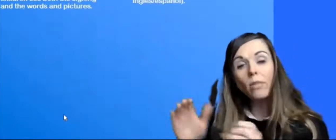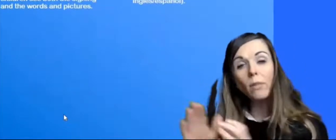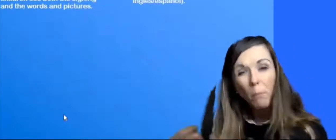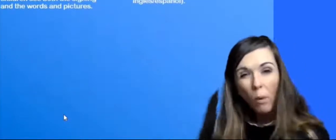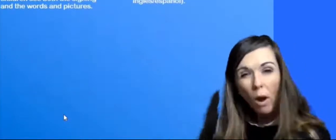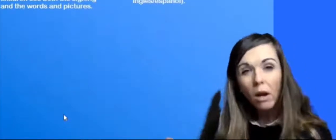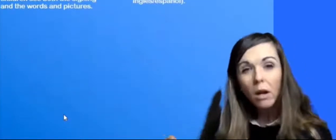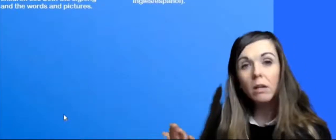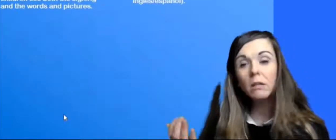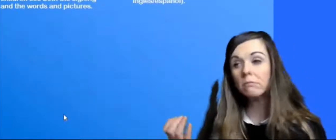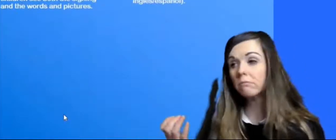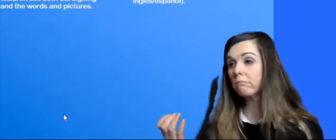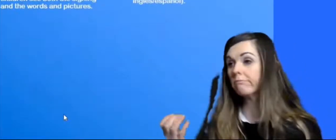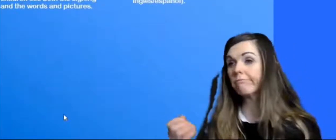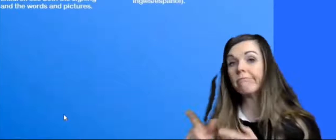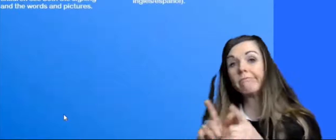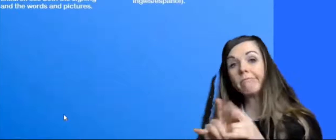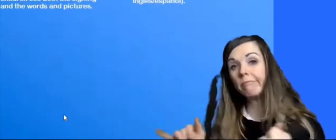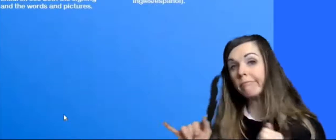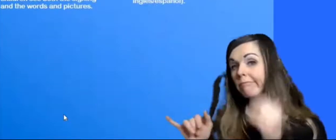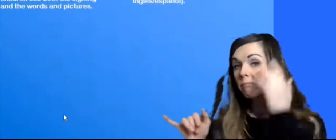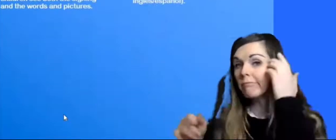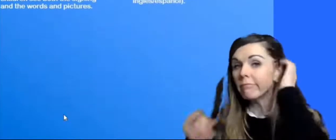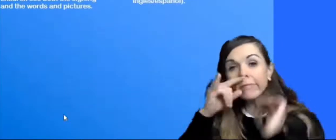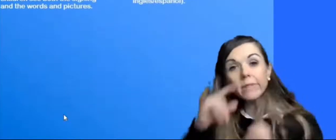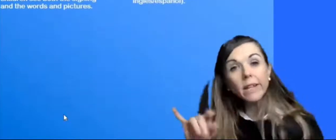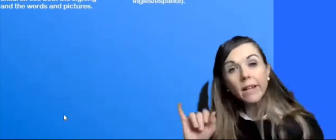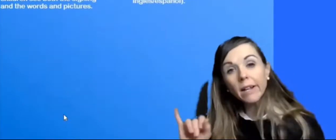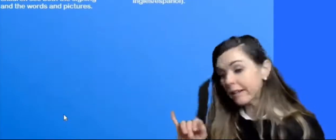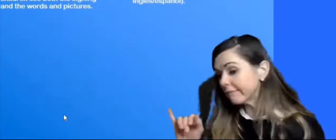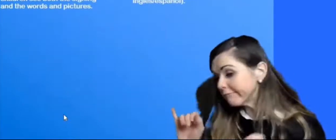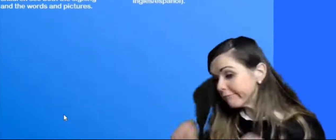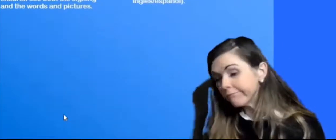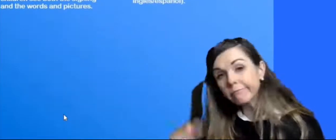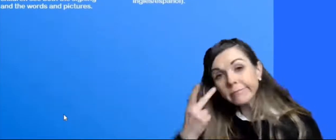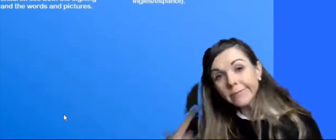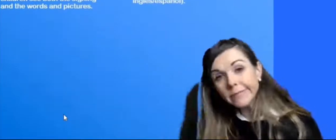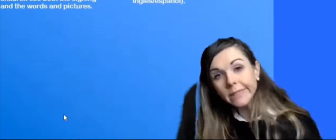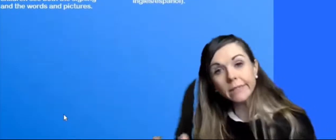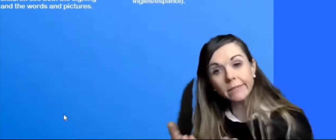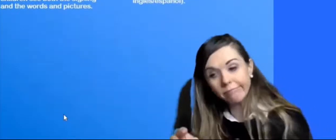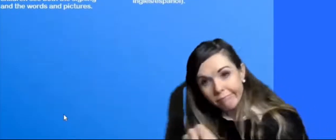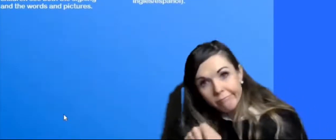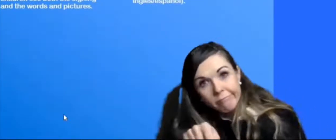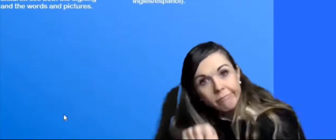Maybe you are signing the book while your child holds the book.